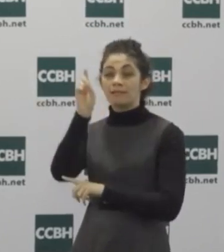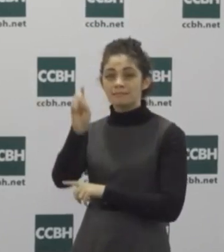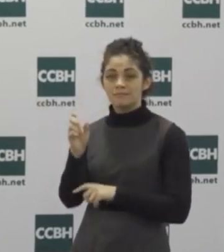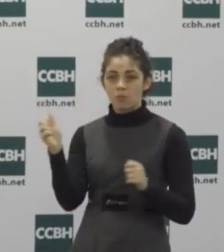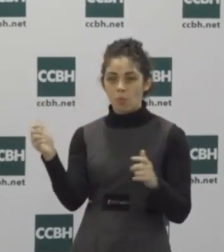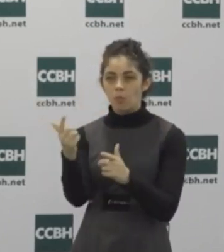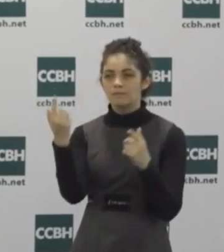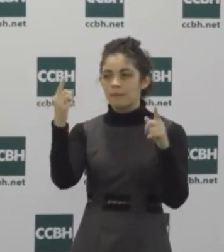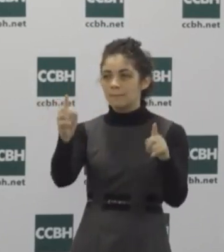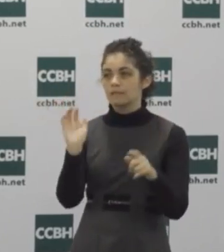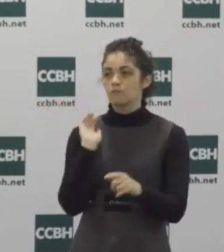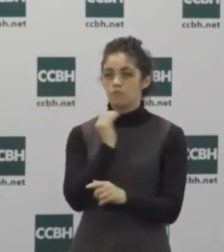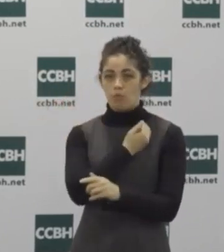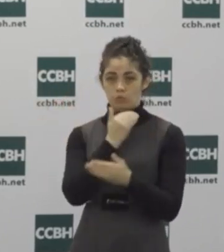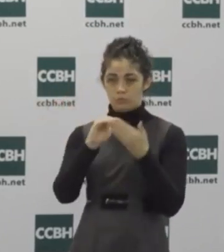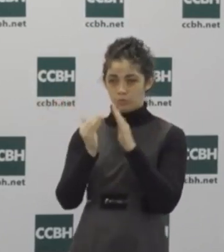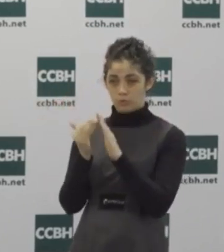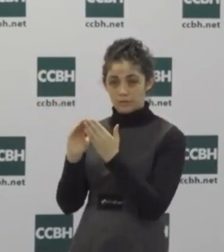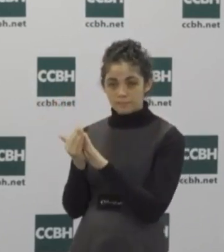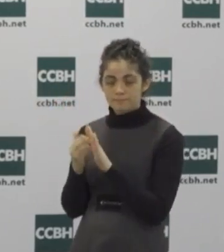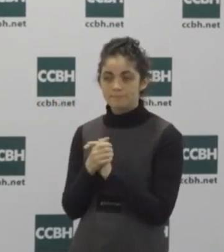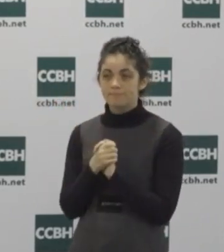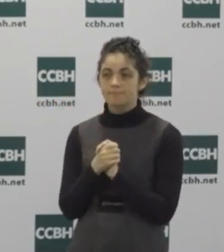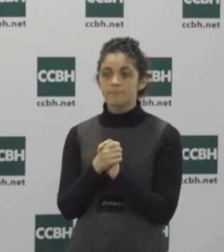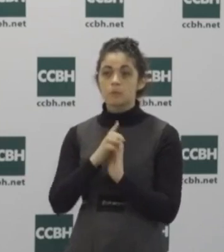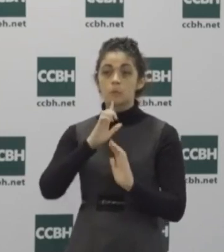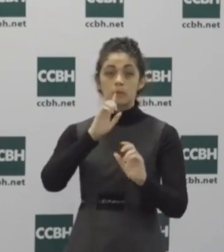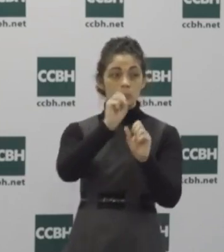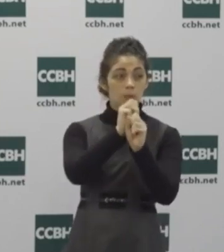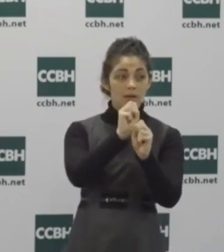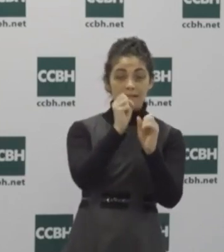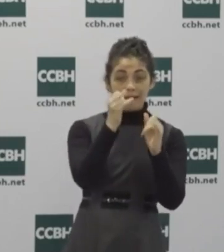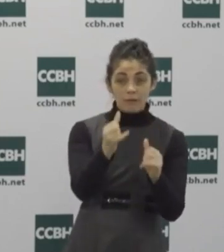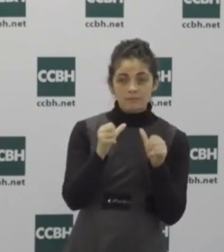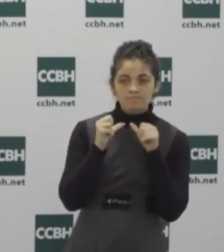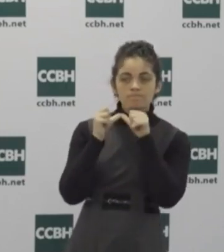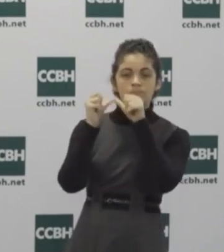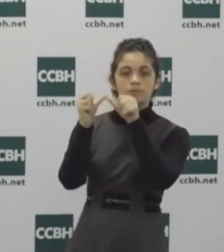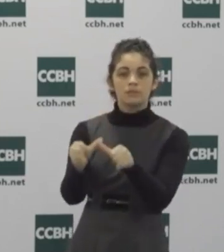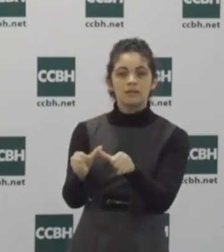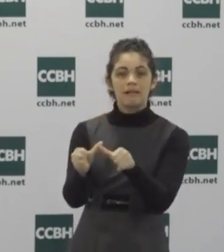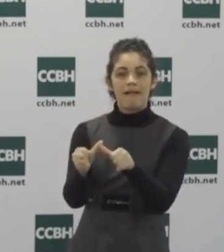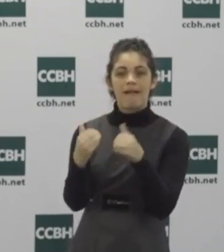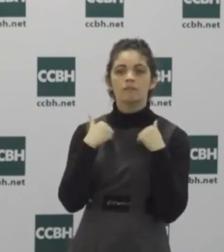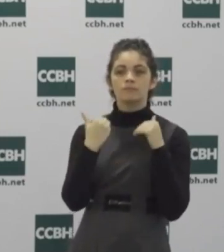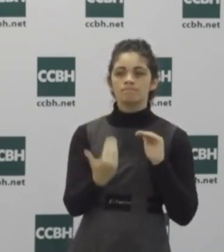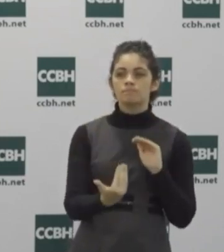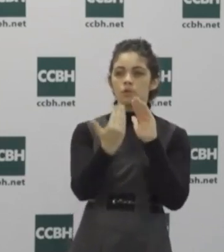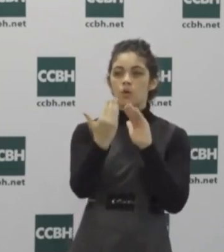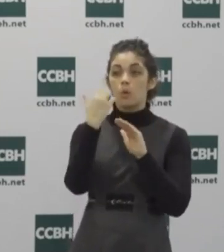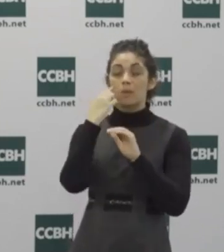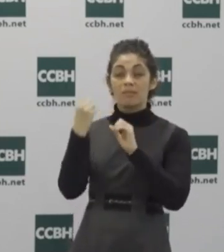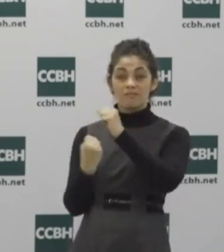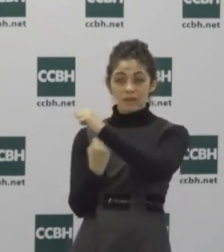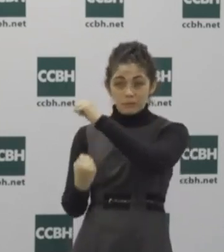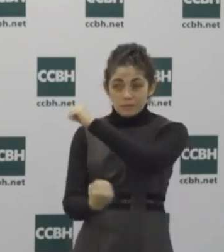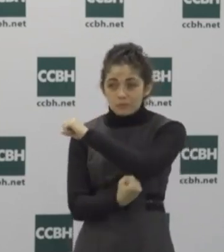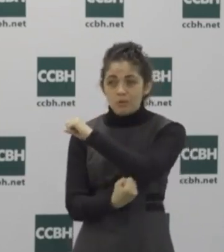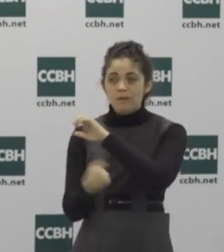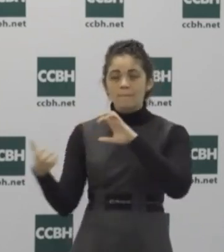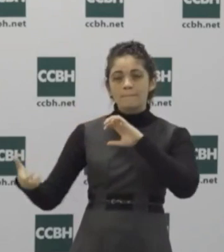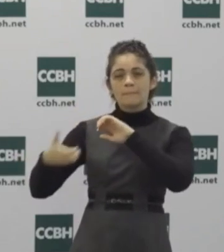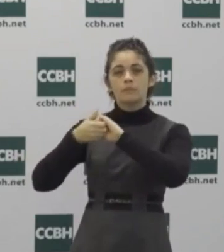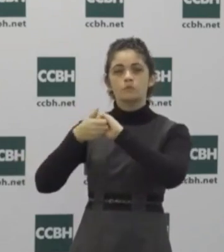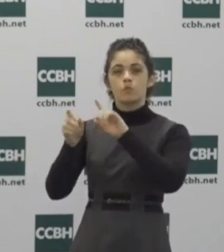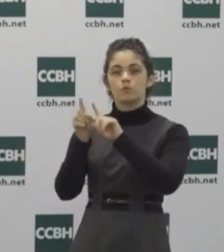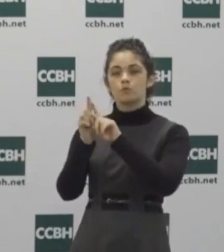The work now that he's brought forward with the foundation partners